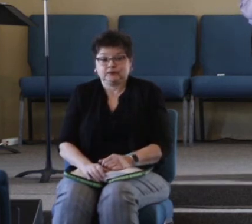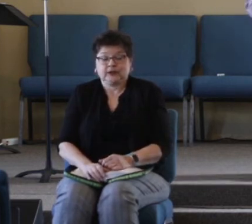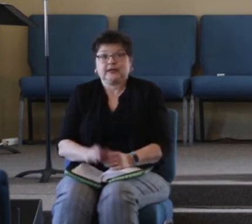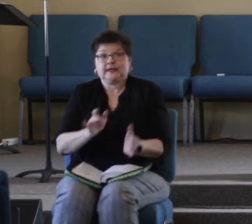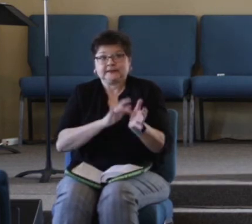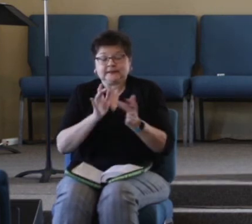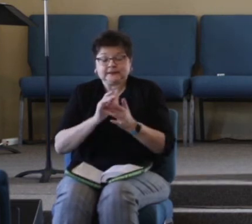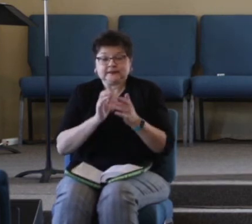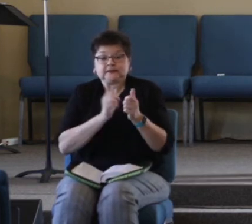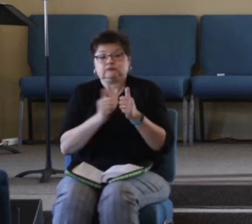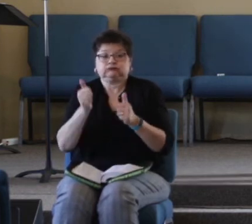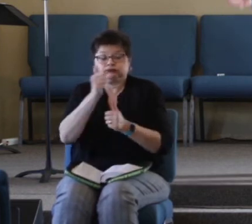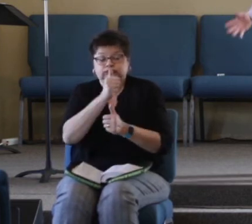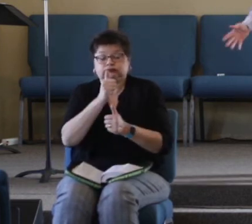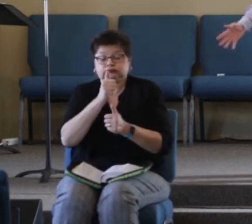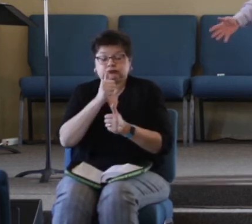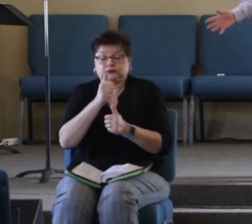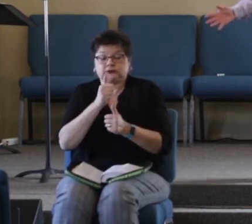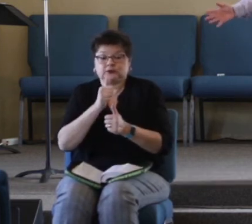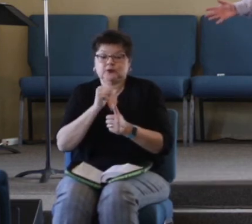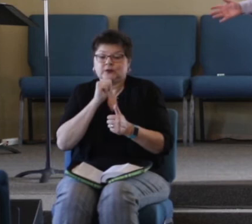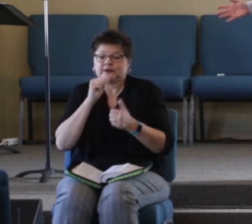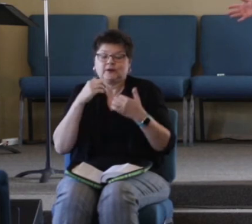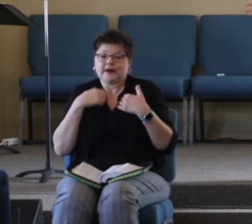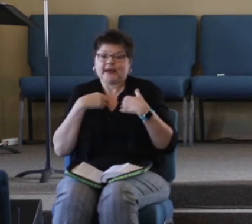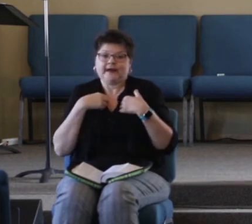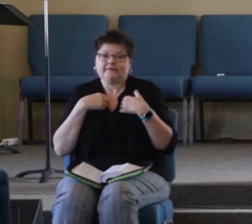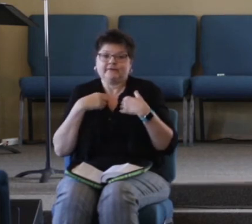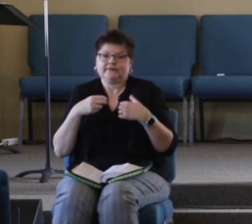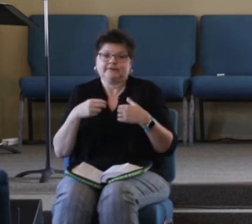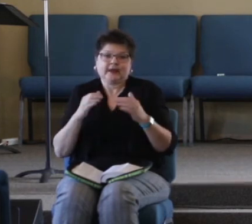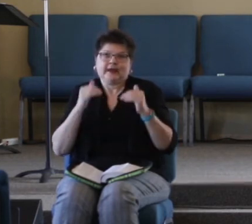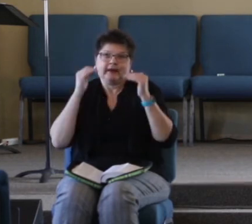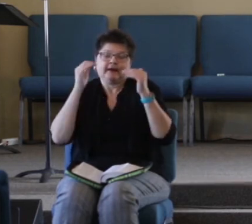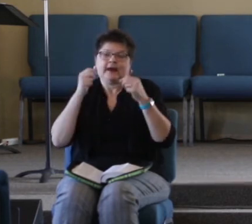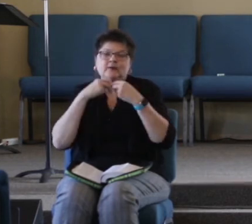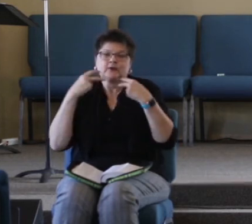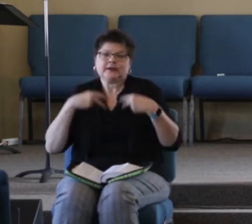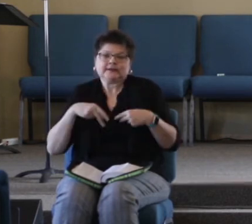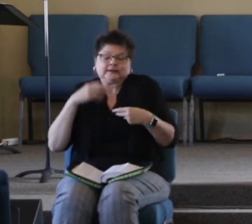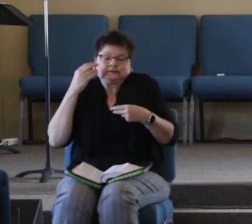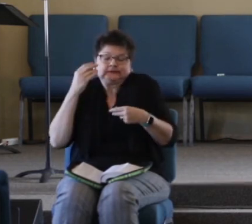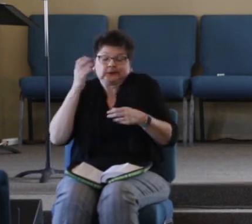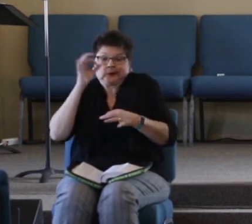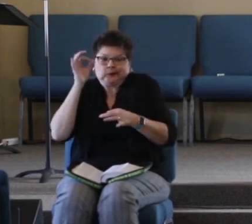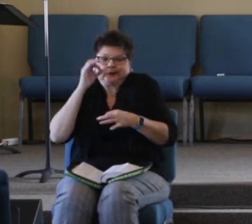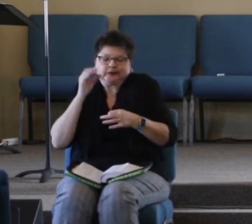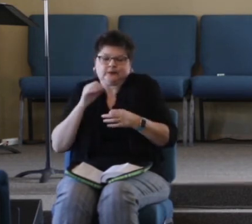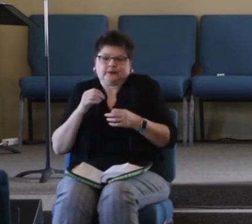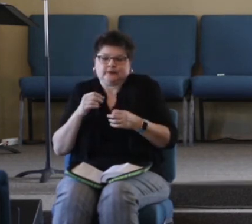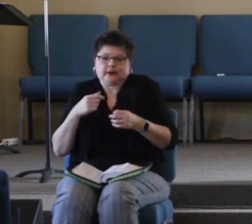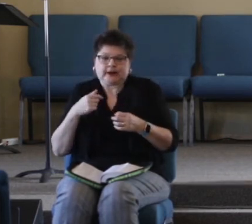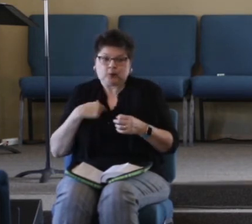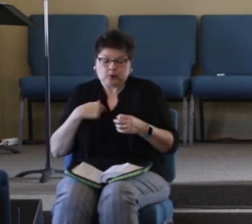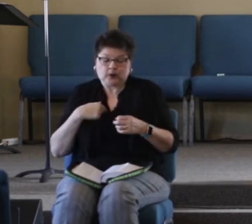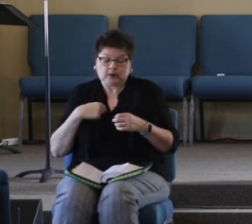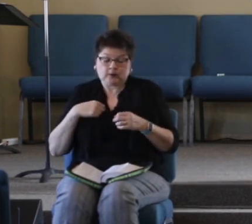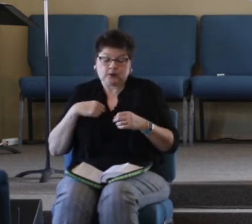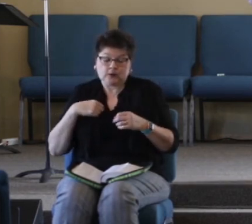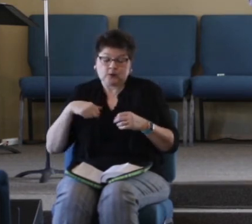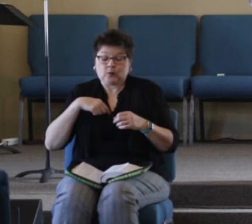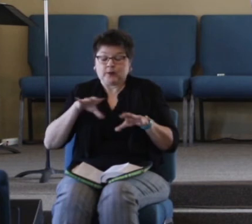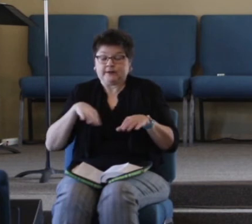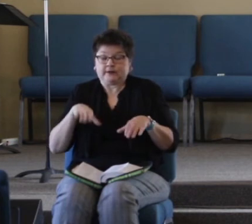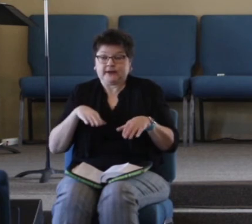over us. So we don't have a high priest who doesn't know what we're going through. It's just the opposite. He knows what